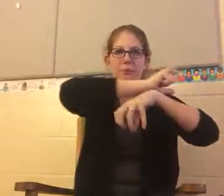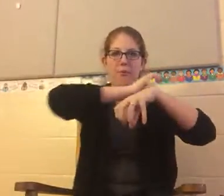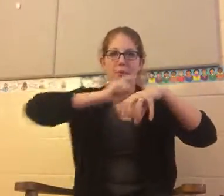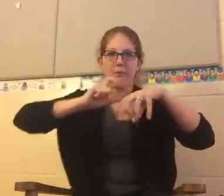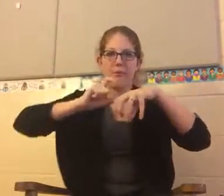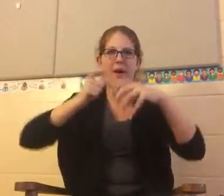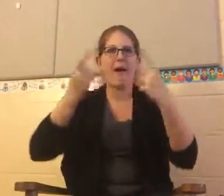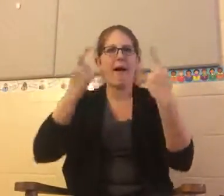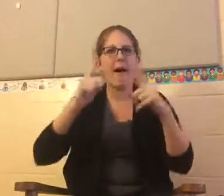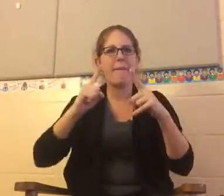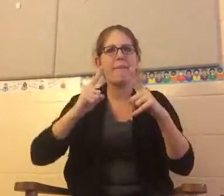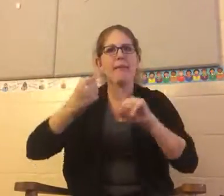30 days,